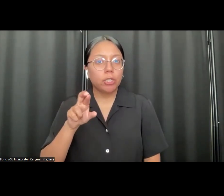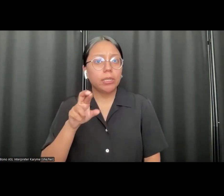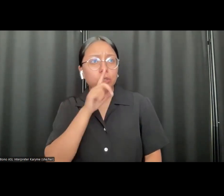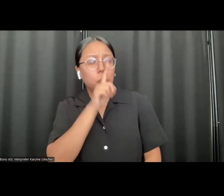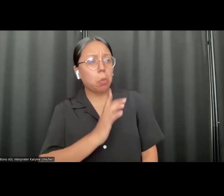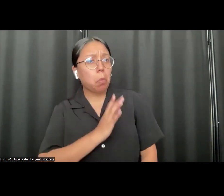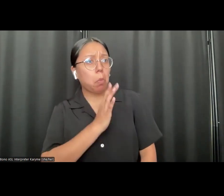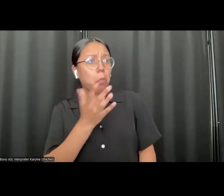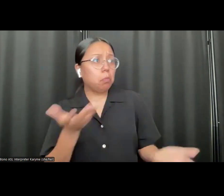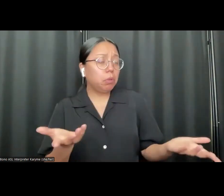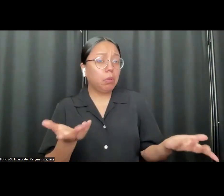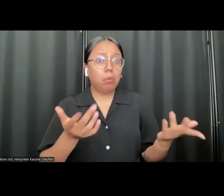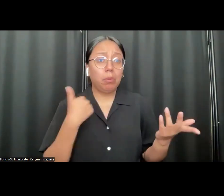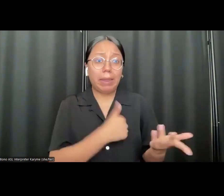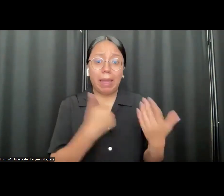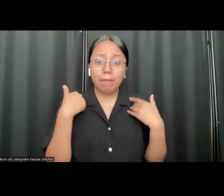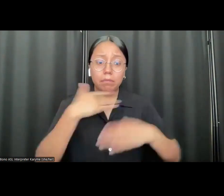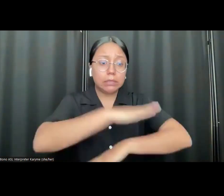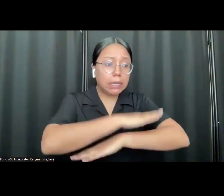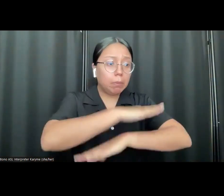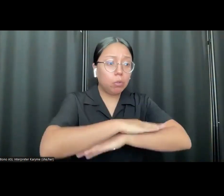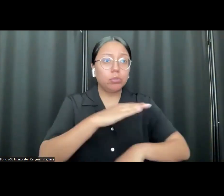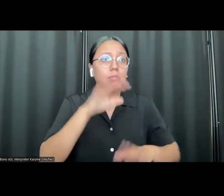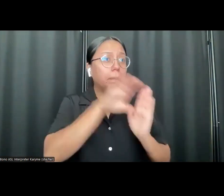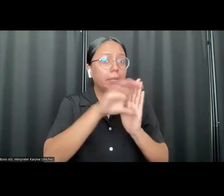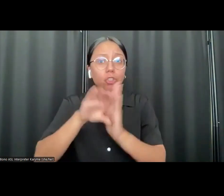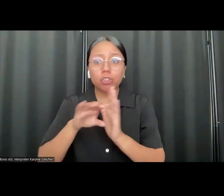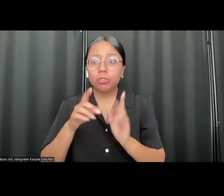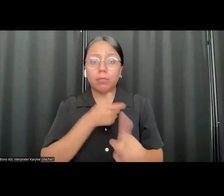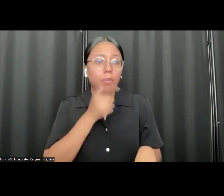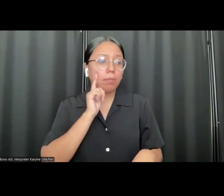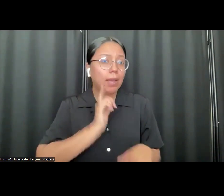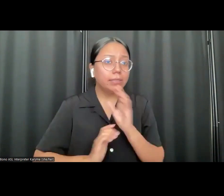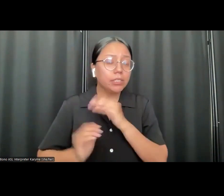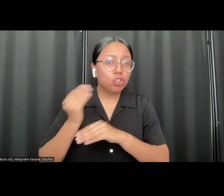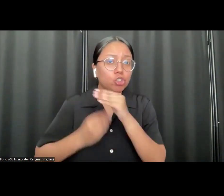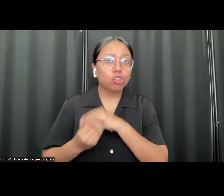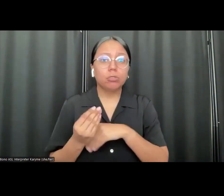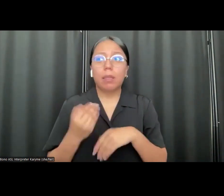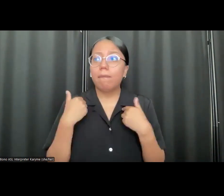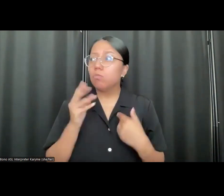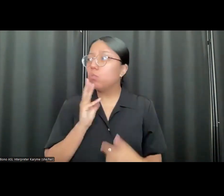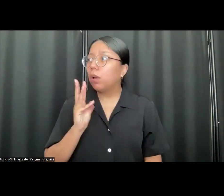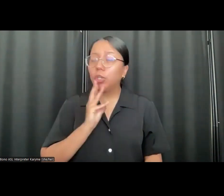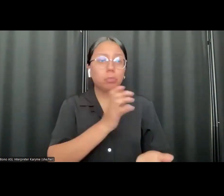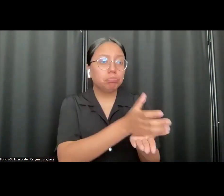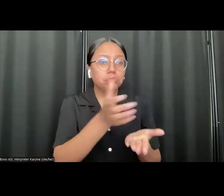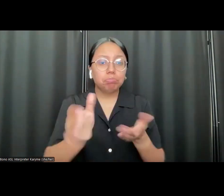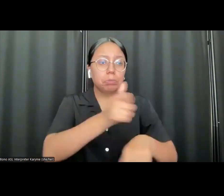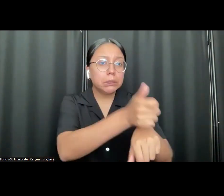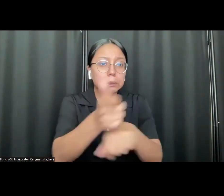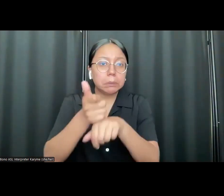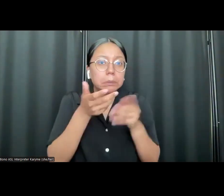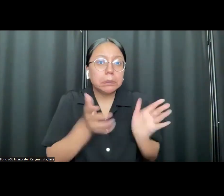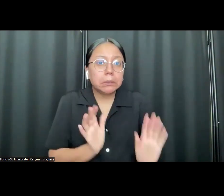and we got some pictures of ancestors and some water. And at the time, we didn't know anyone else who was doing it, but we were just like, we want